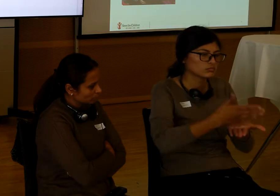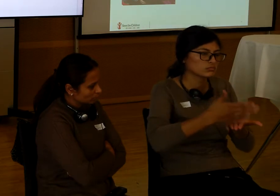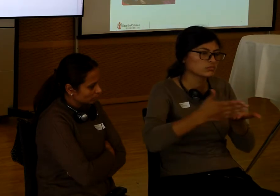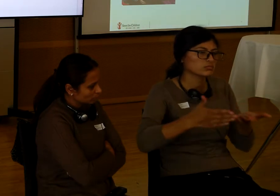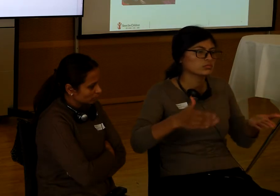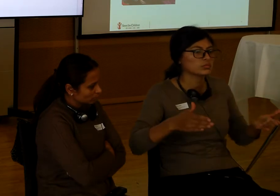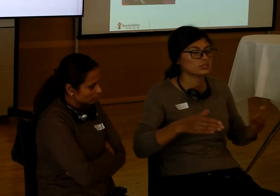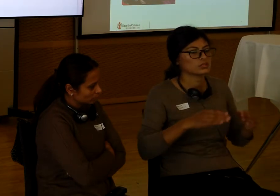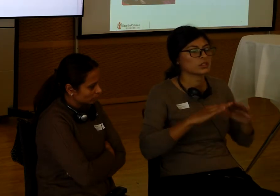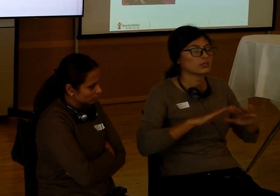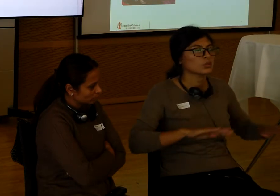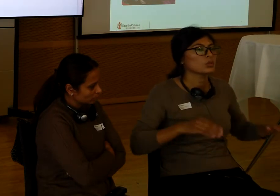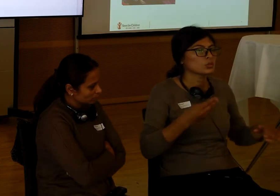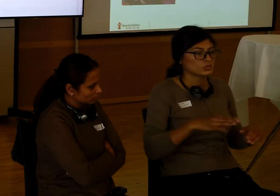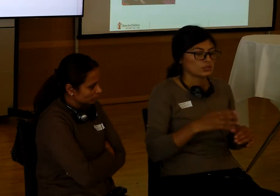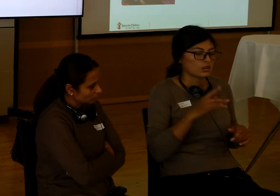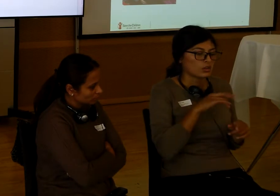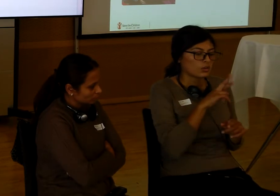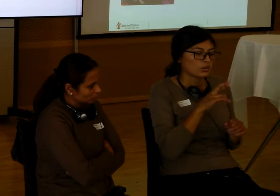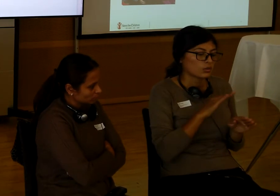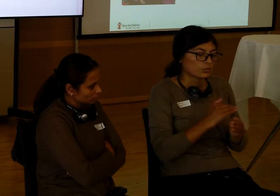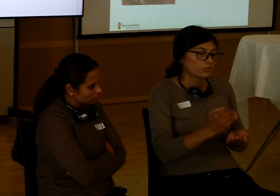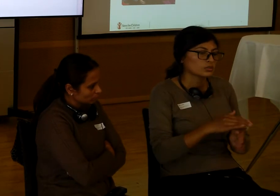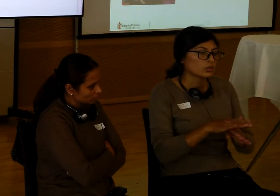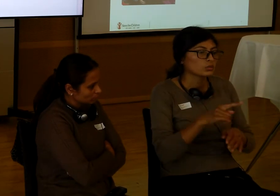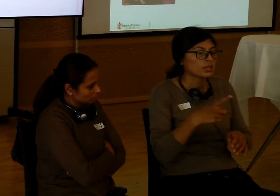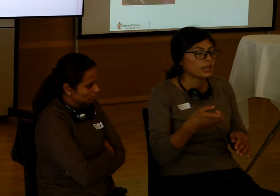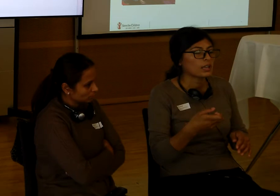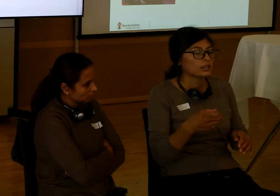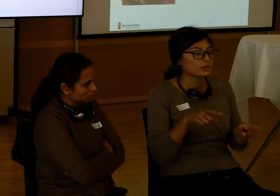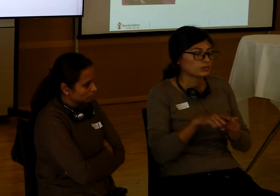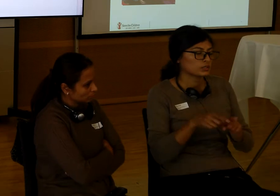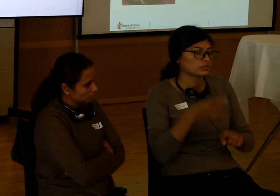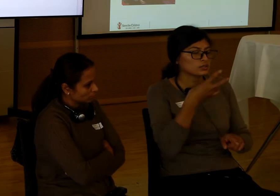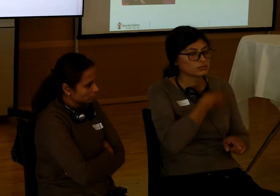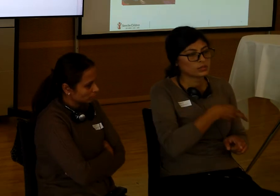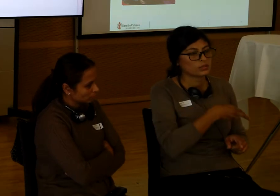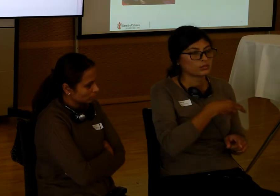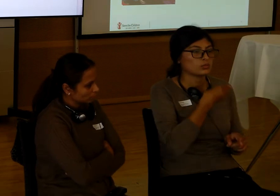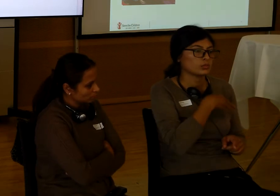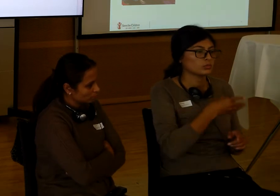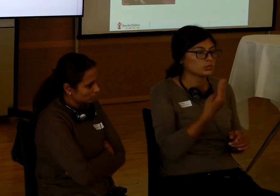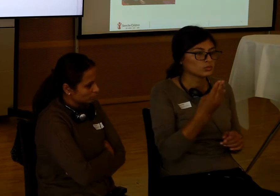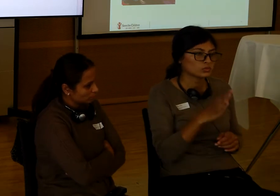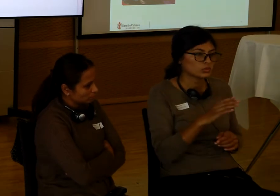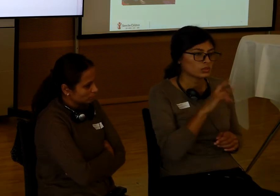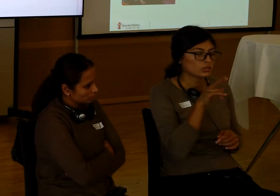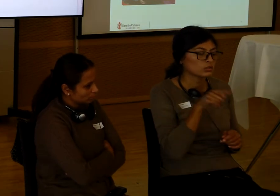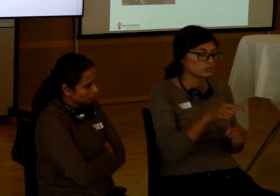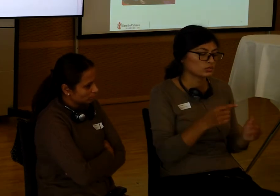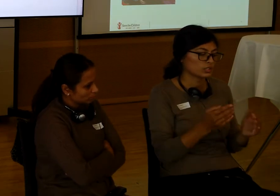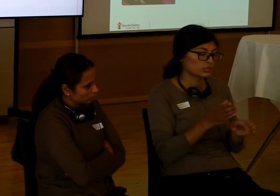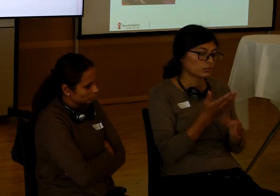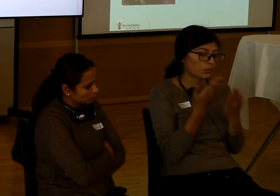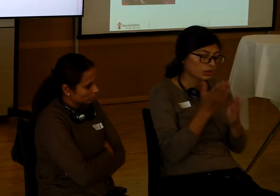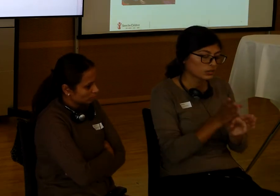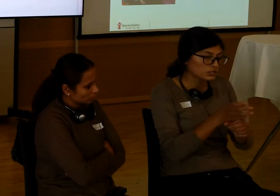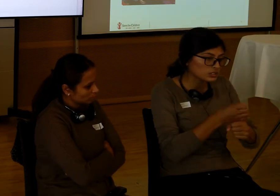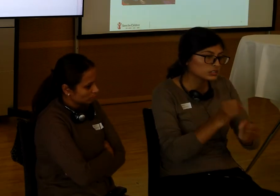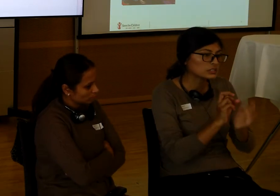all children, not just those with additional needs, and it is linked to better learning outcomes for